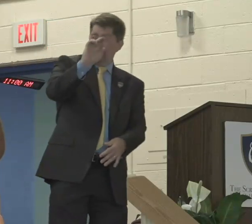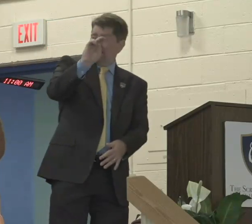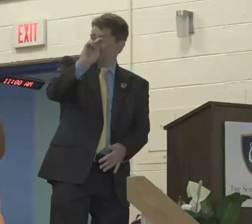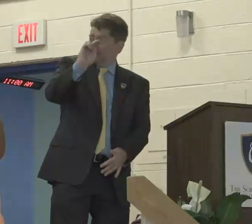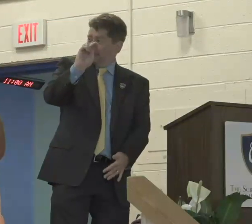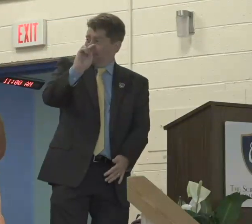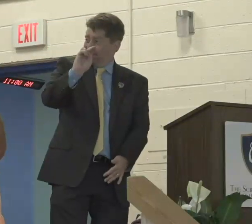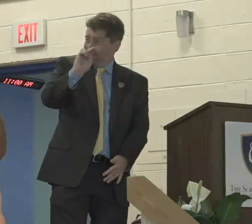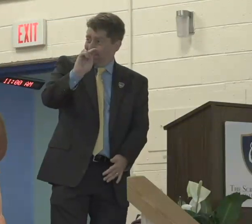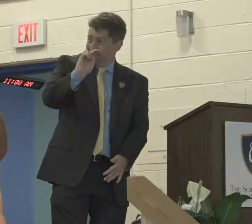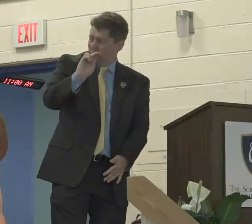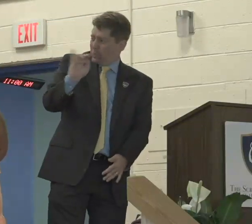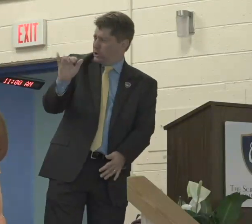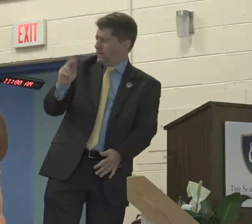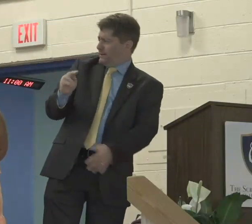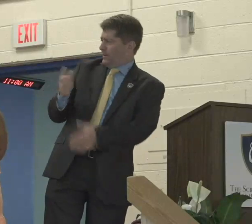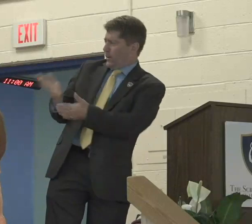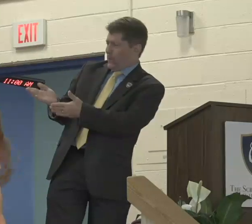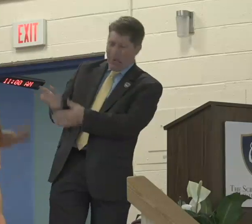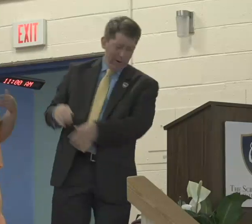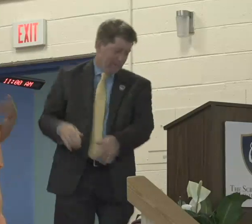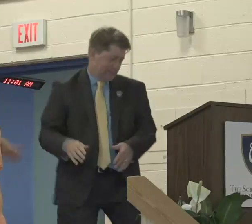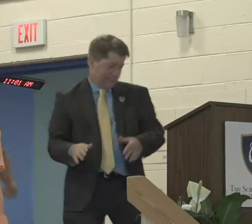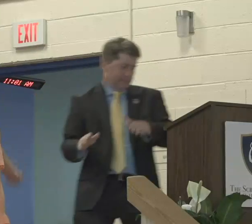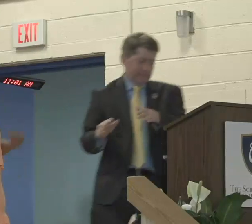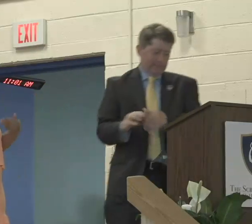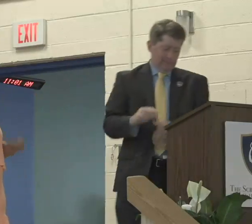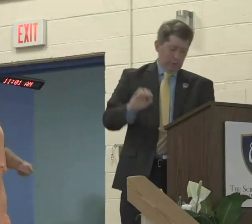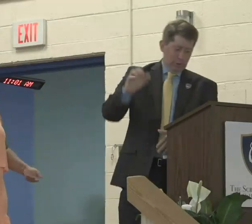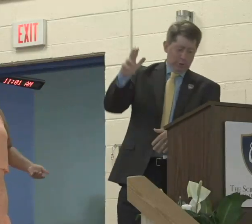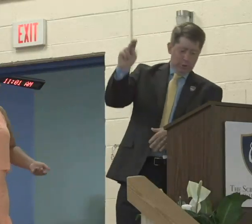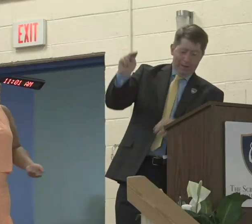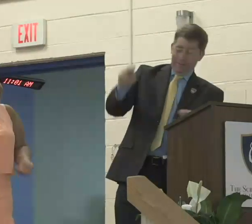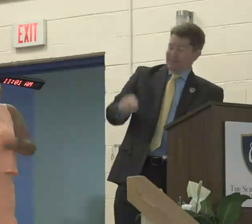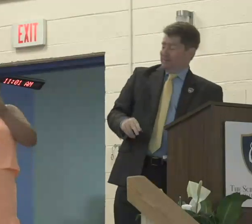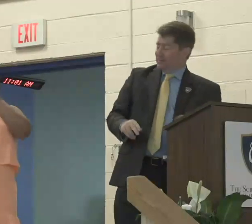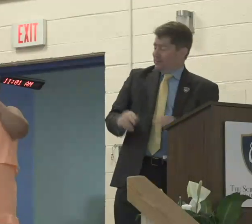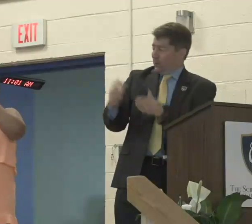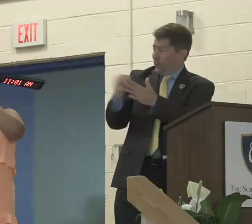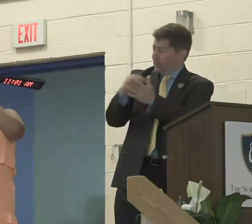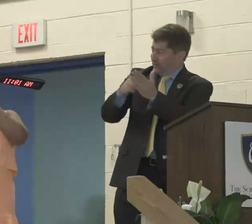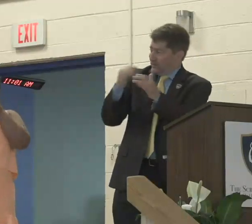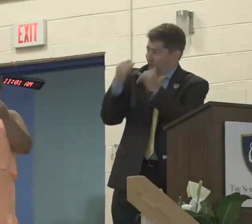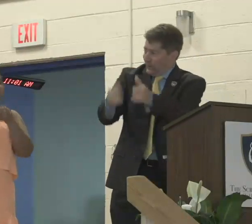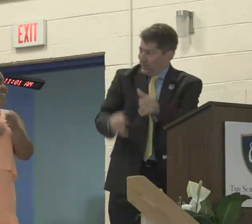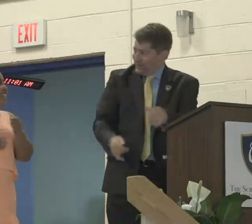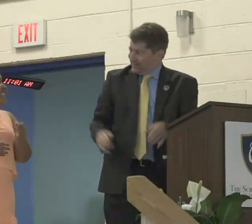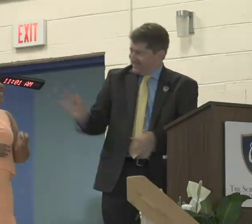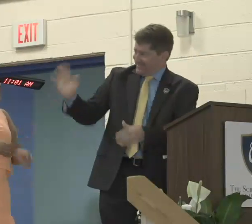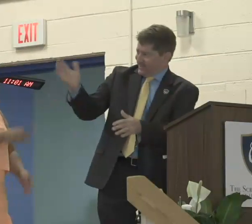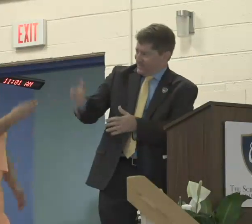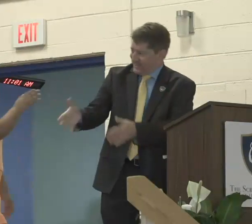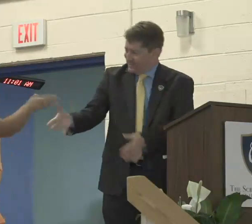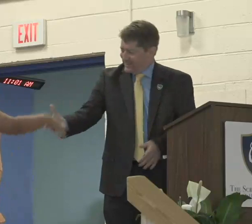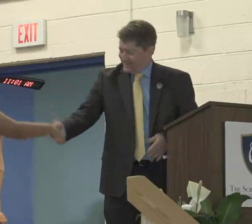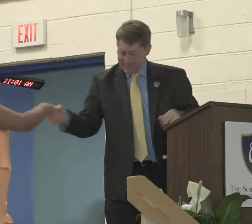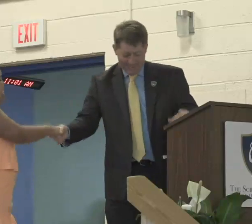of these qualities, wait, where's Jalen? Oh, she's right there. I'm sorry. Jalen, you are the recipient of the Ellen